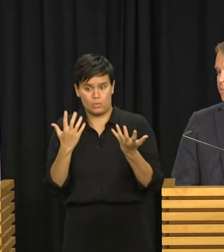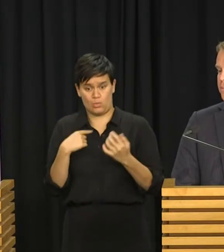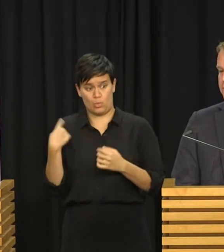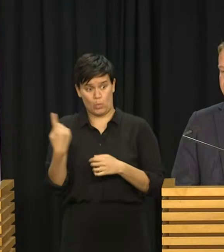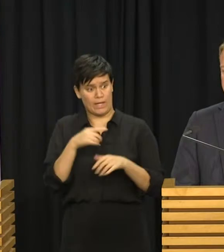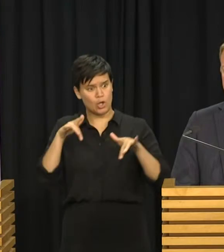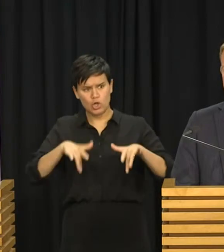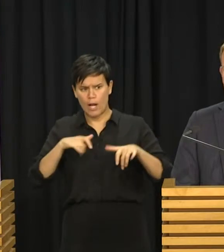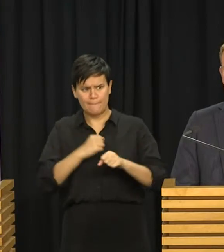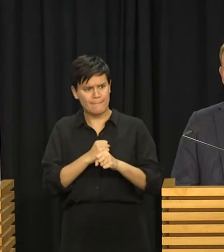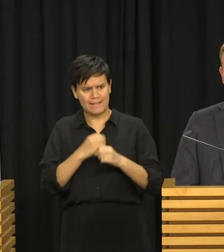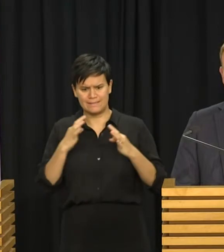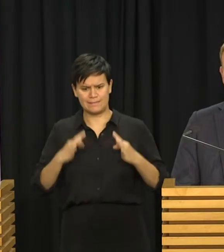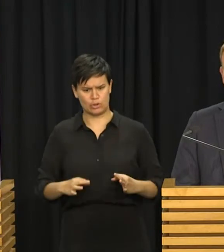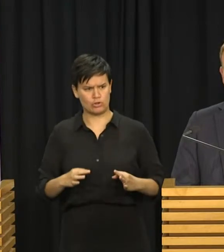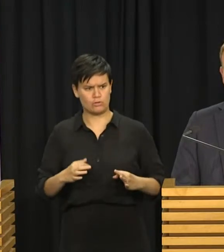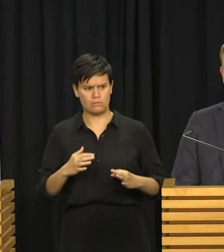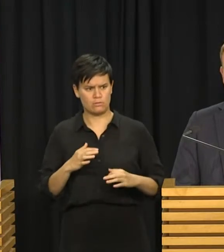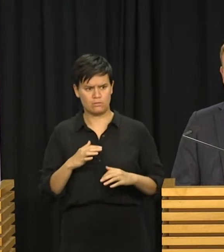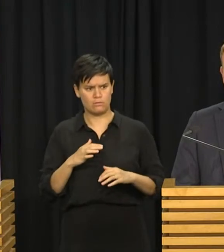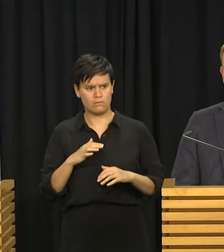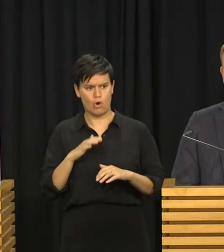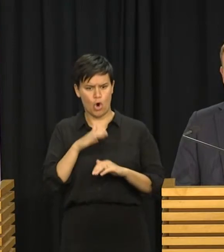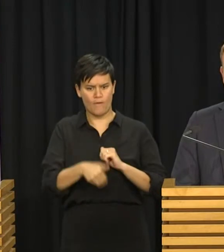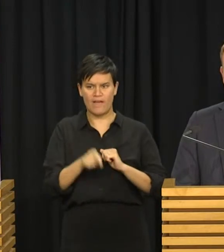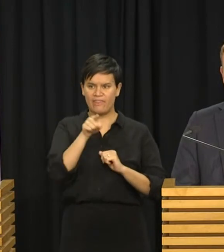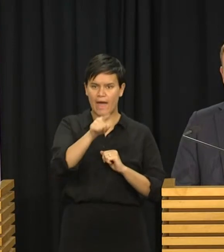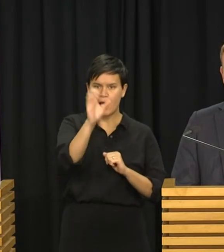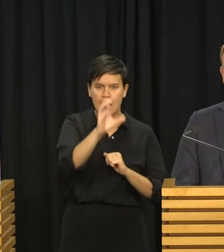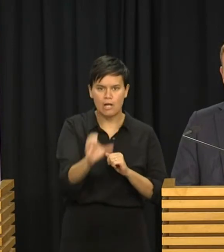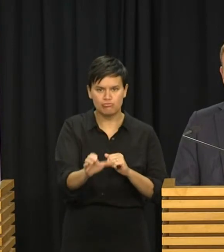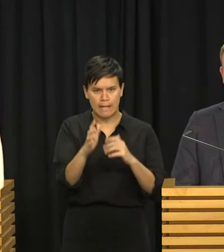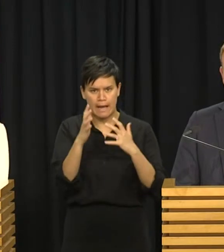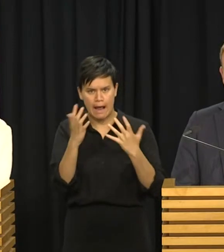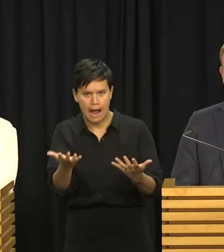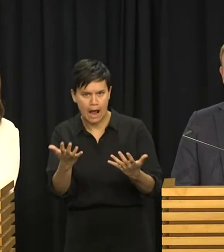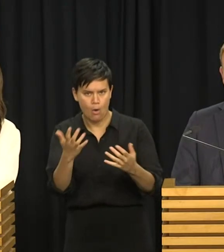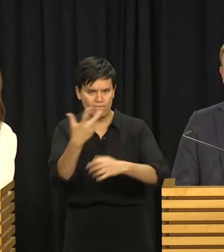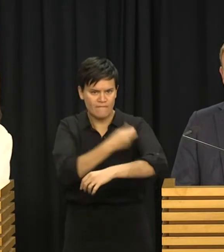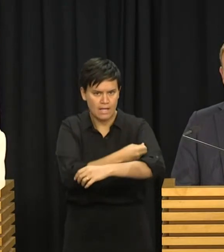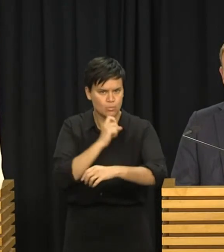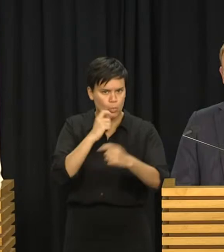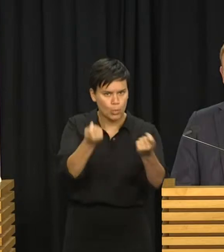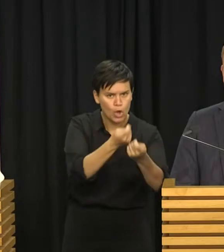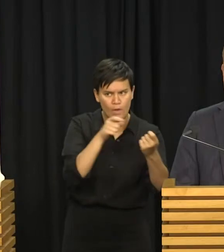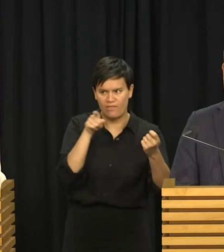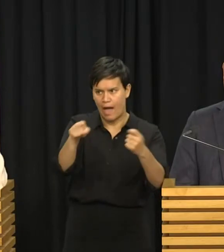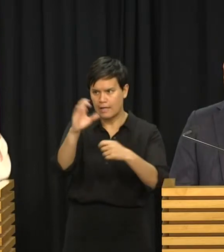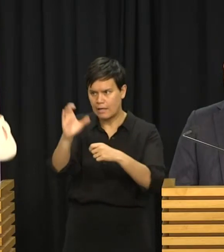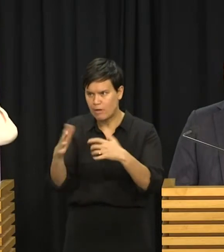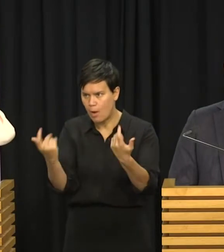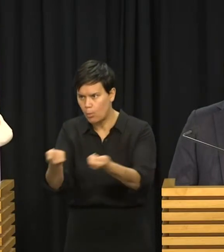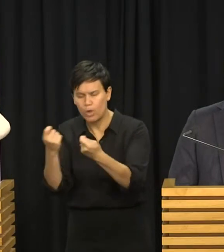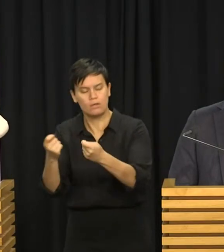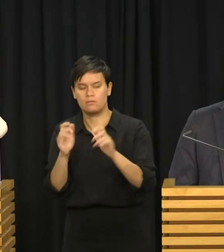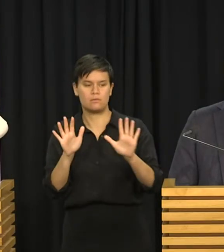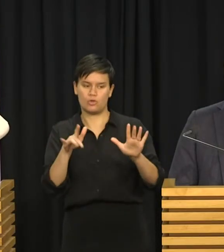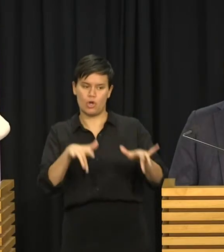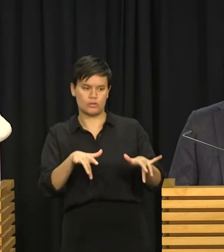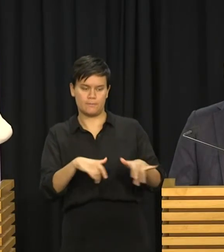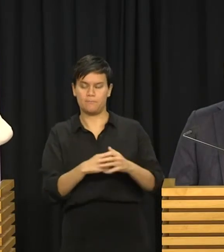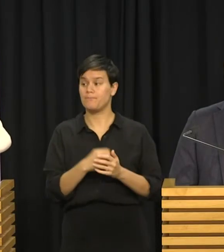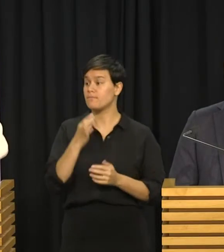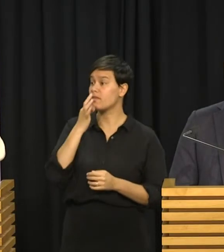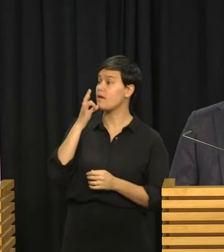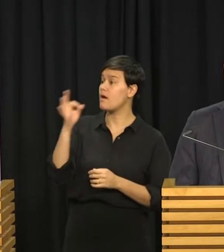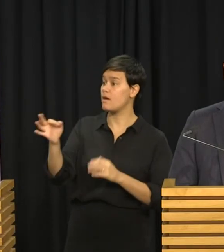final decisions about what it would look like for individual countries. But talks are well in train. There's emerging evidence about the